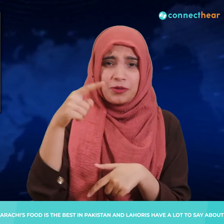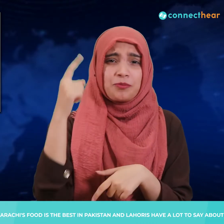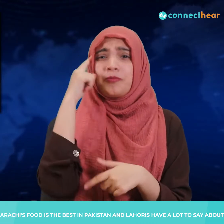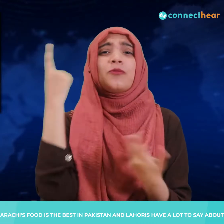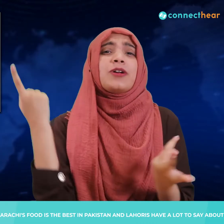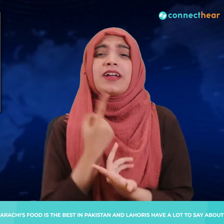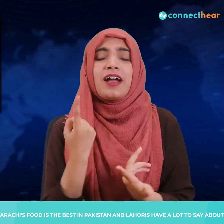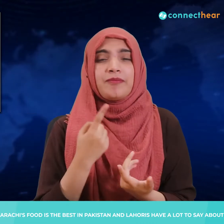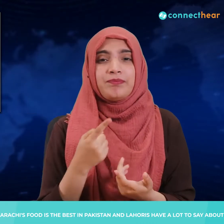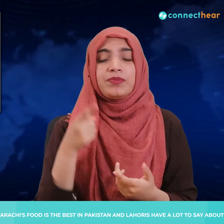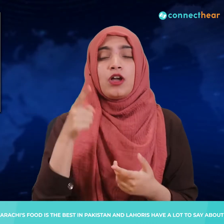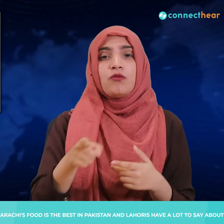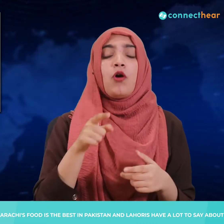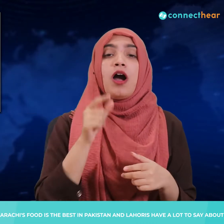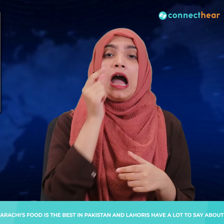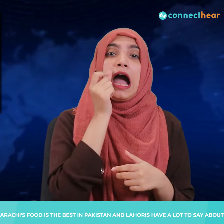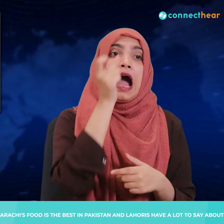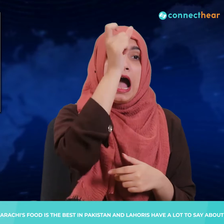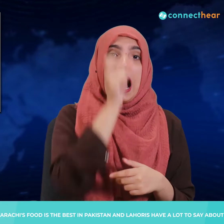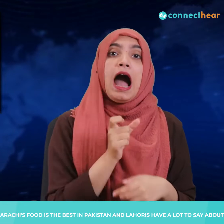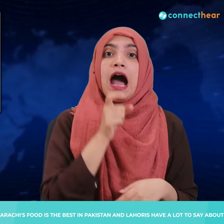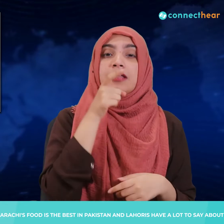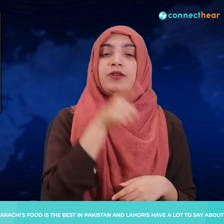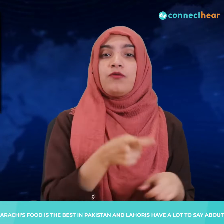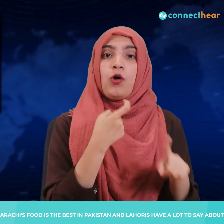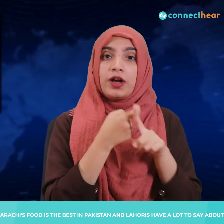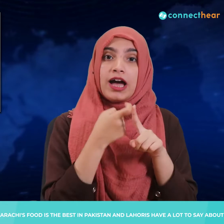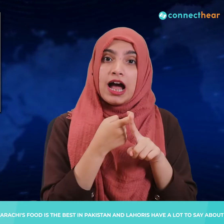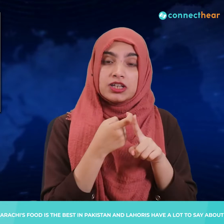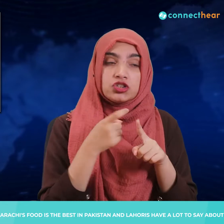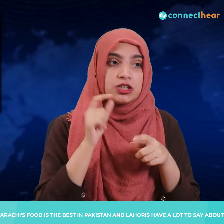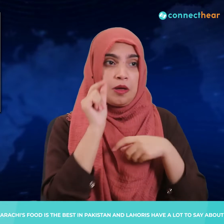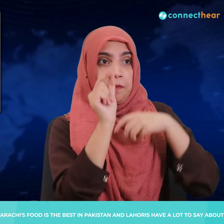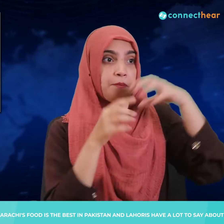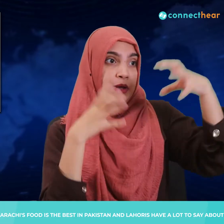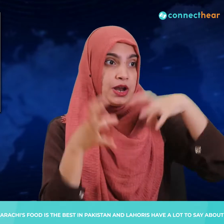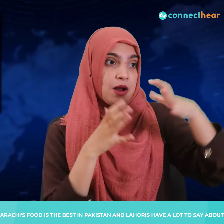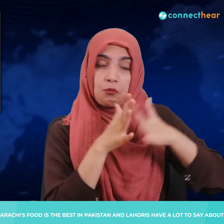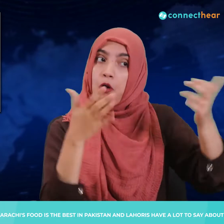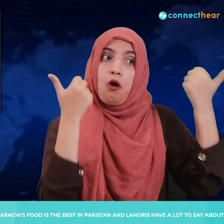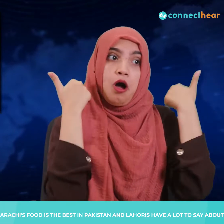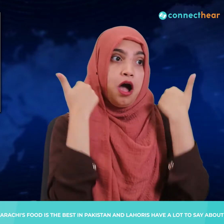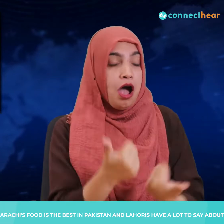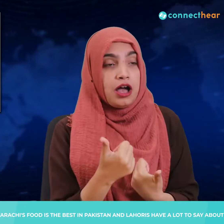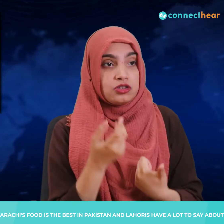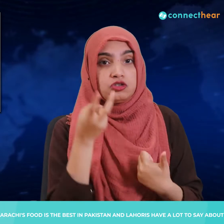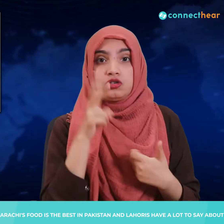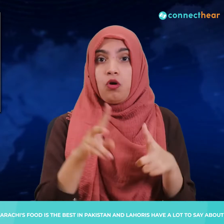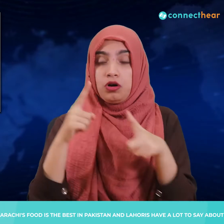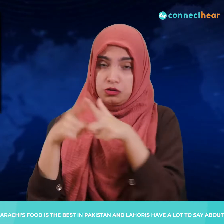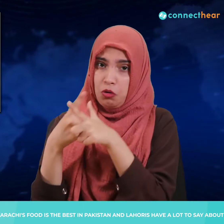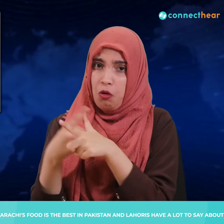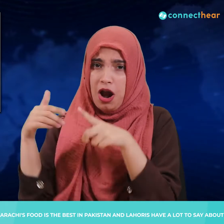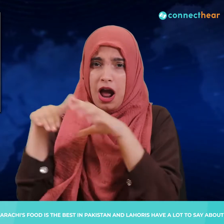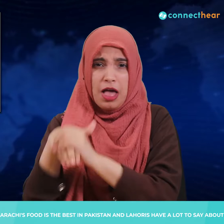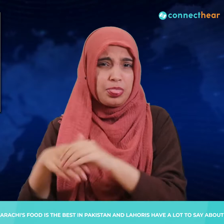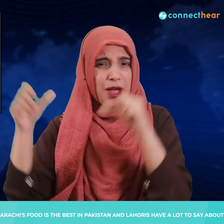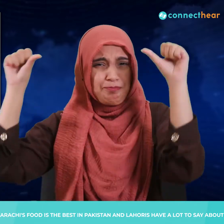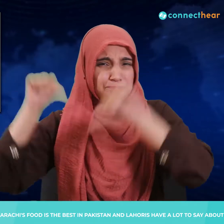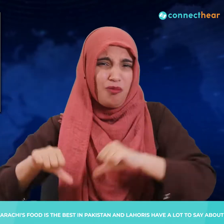Twitter user Osama Khabar posted about his preferences for Karachi food, specifically biryani, as a